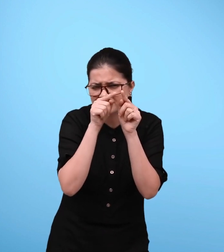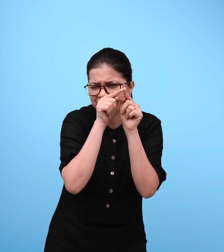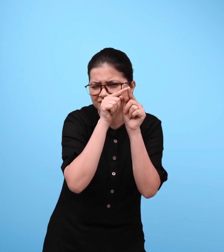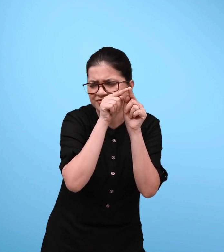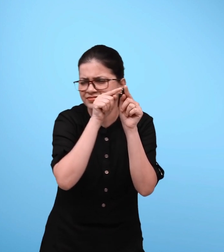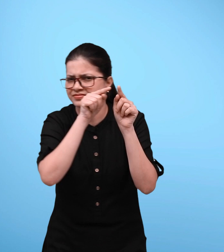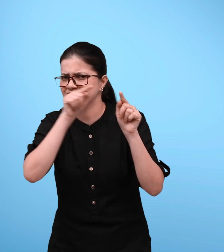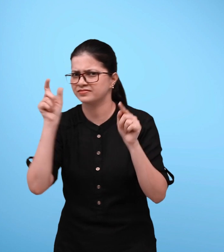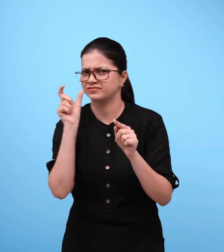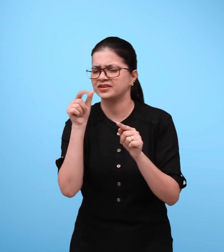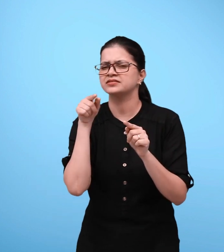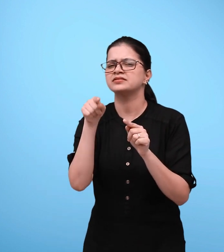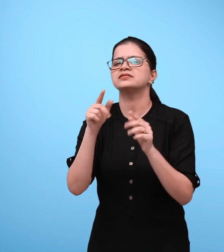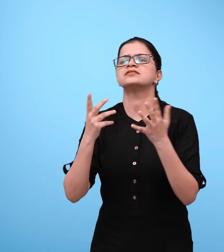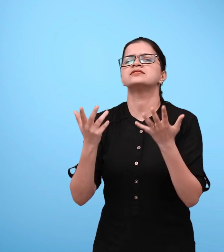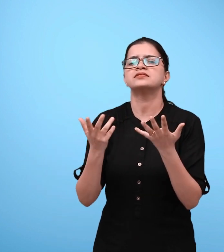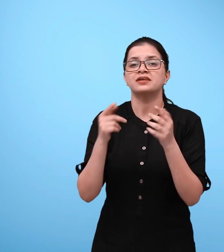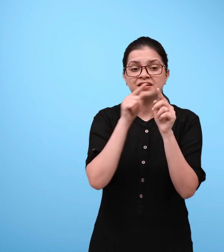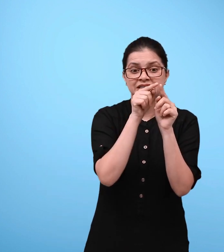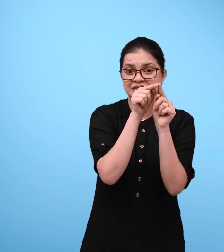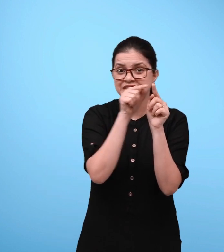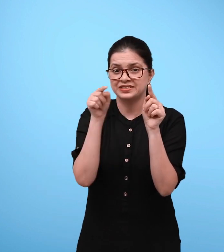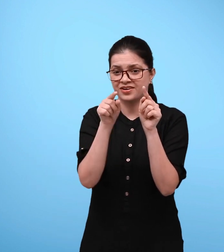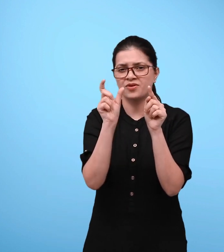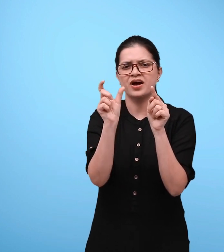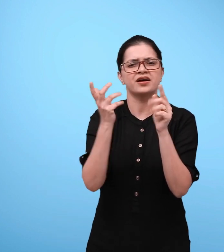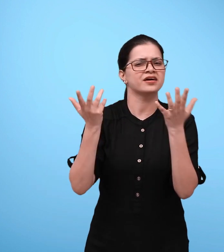Each centimeter has 10 equal divisions called millimeter.